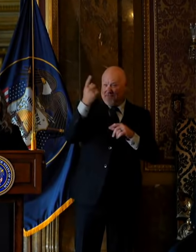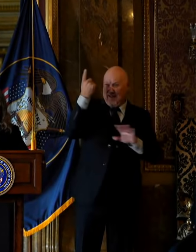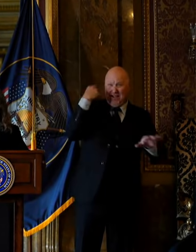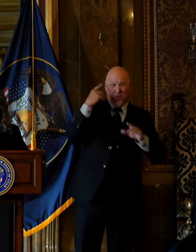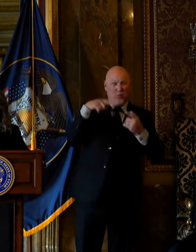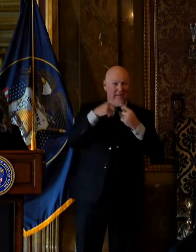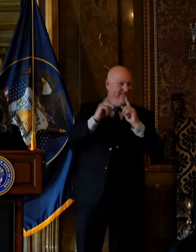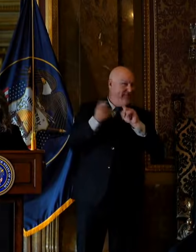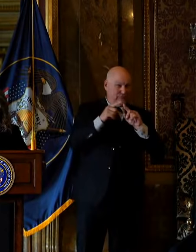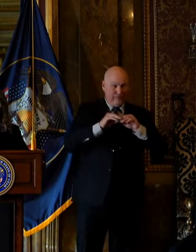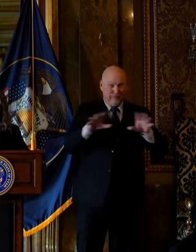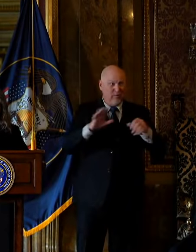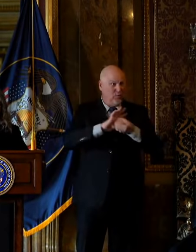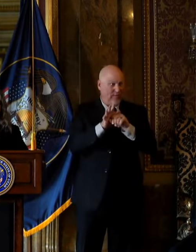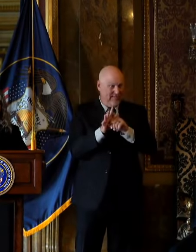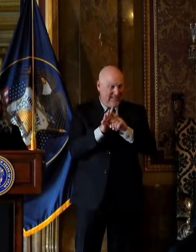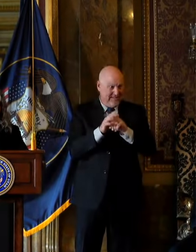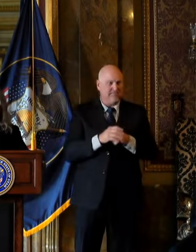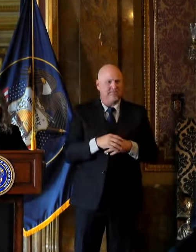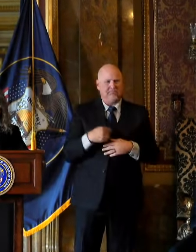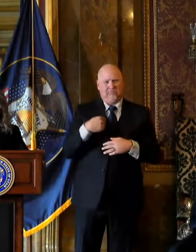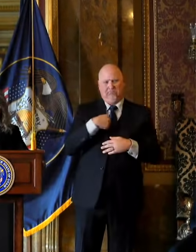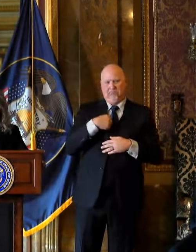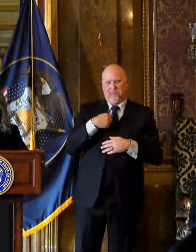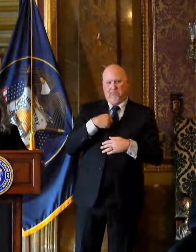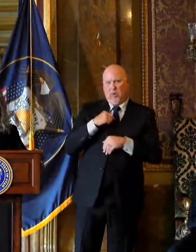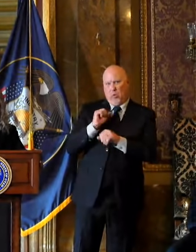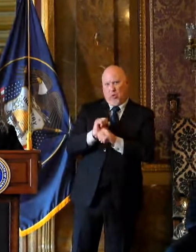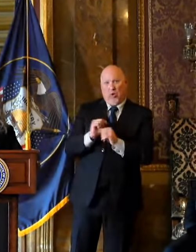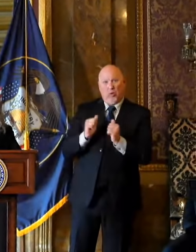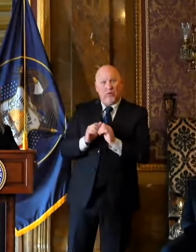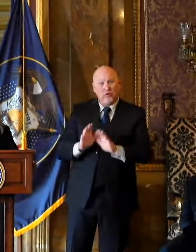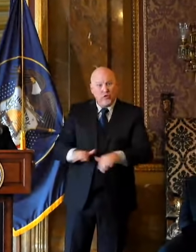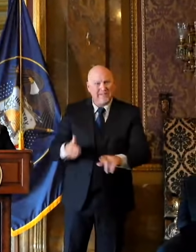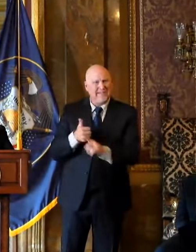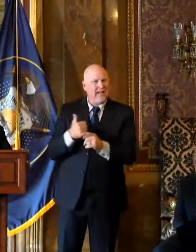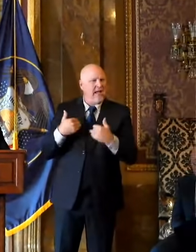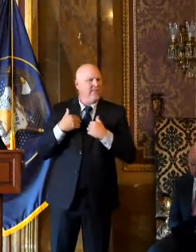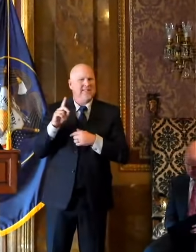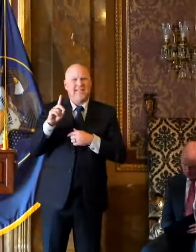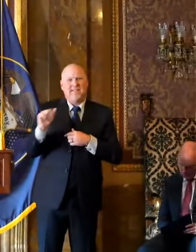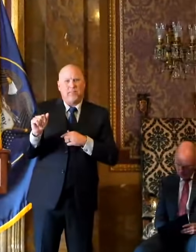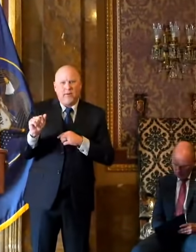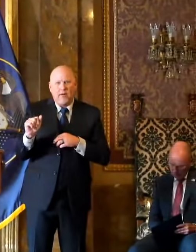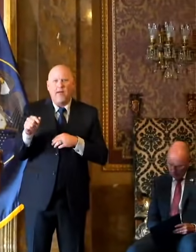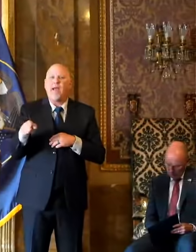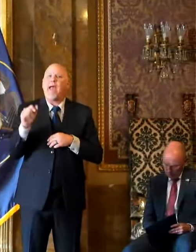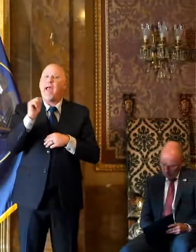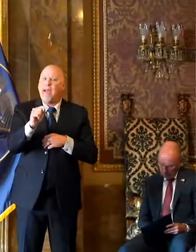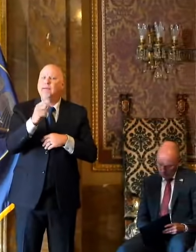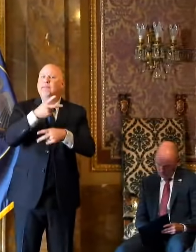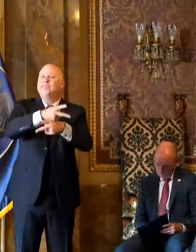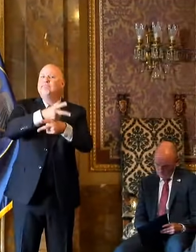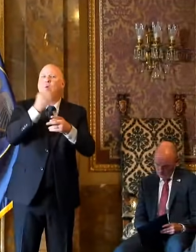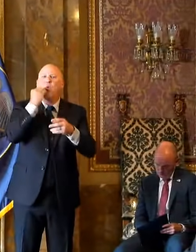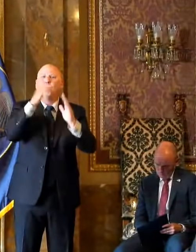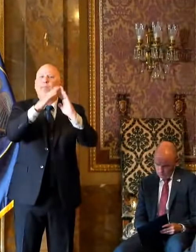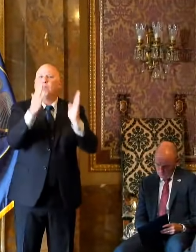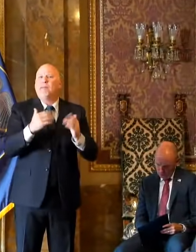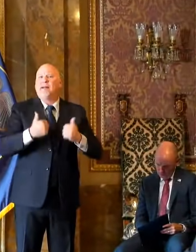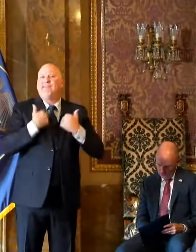children in a nursing home. For the next year, I supported a dedicated team of health professionals trying to curb the spread of